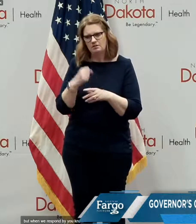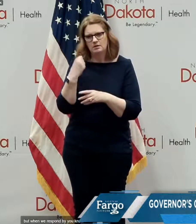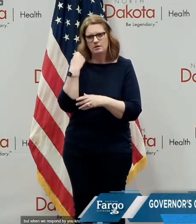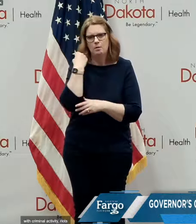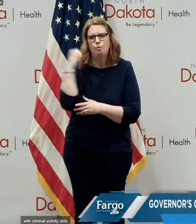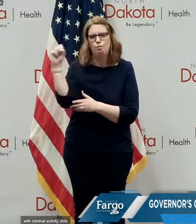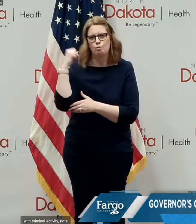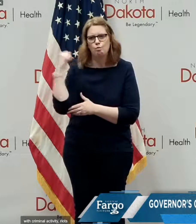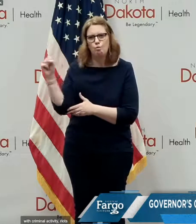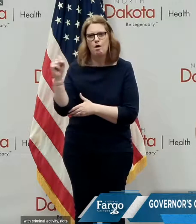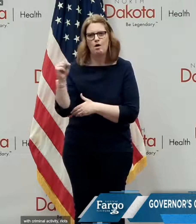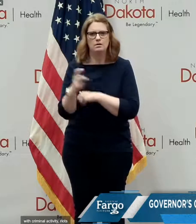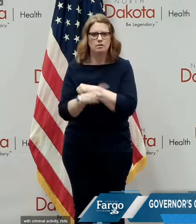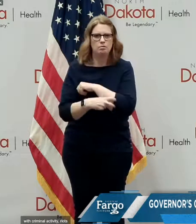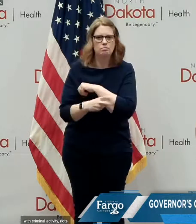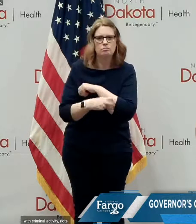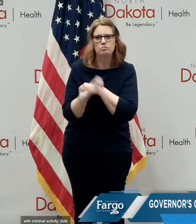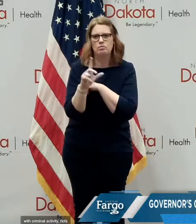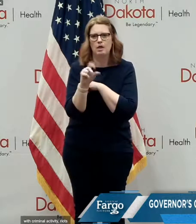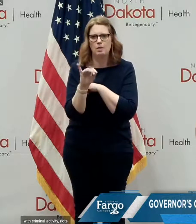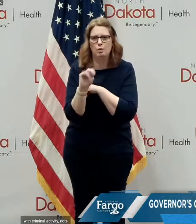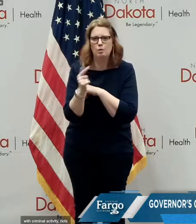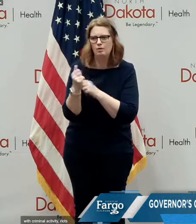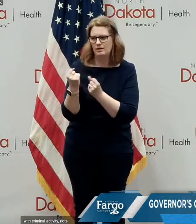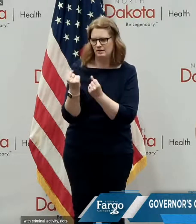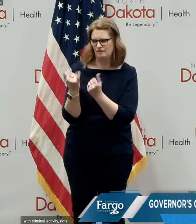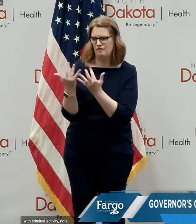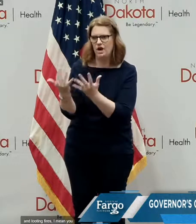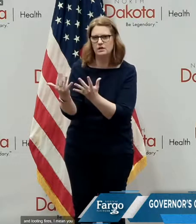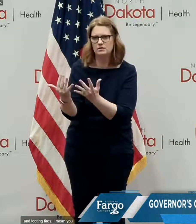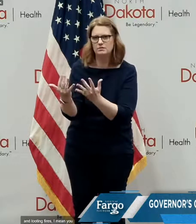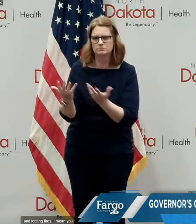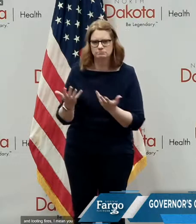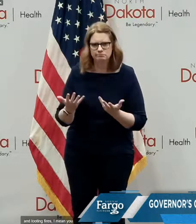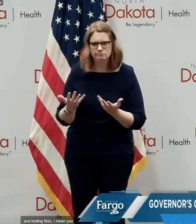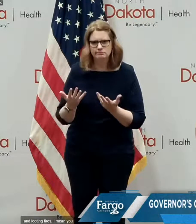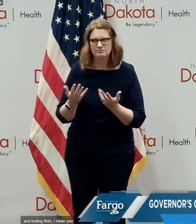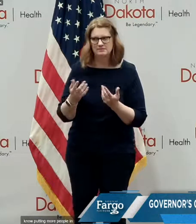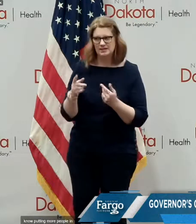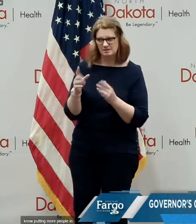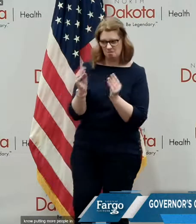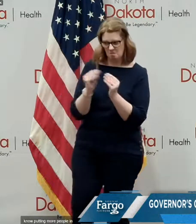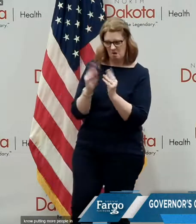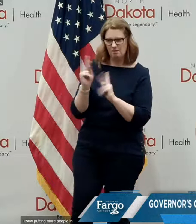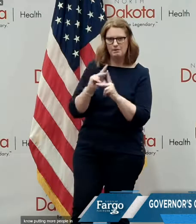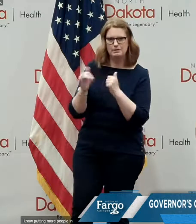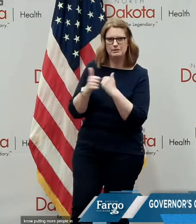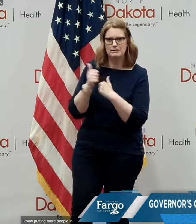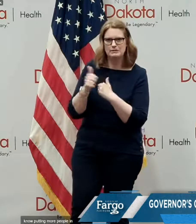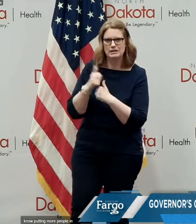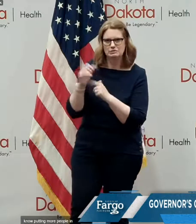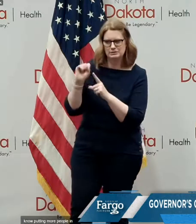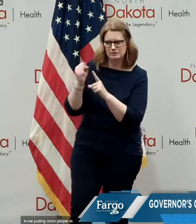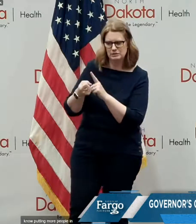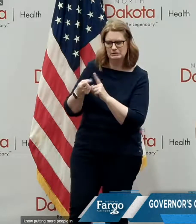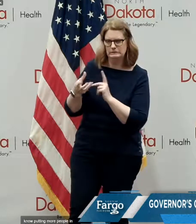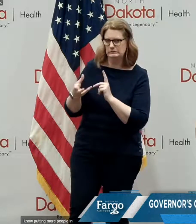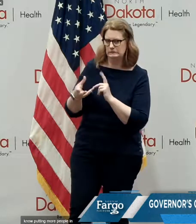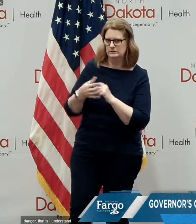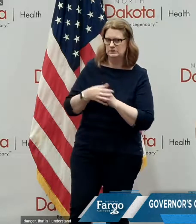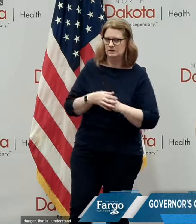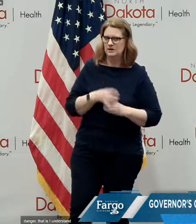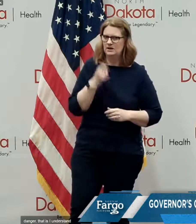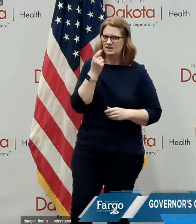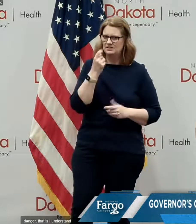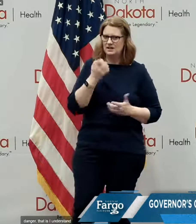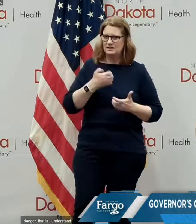looting, fires, I mean, putting more people in danger, that is, I understand there's emotion there, but that